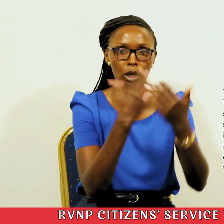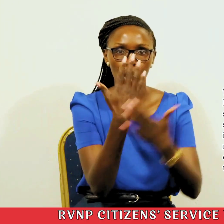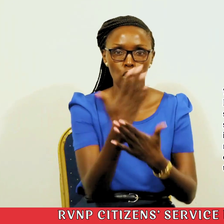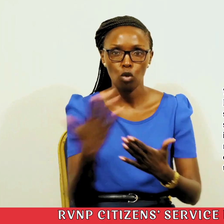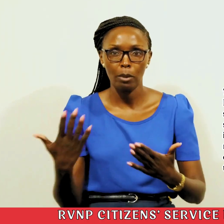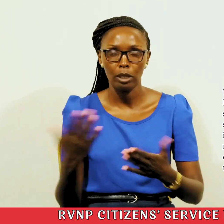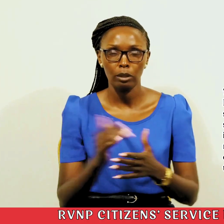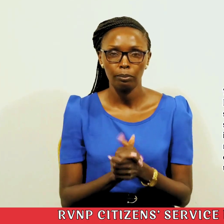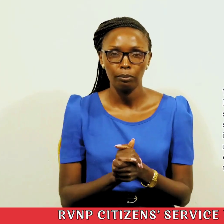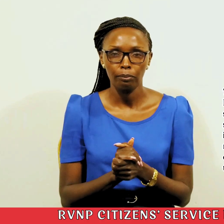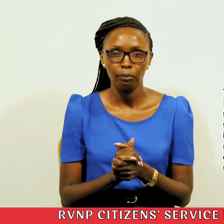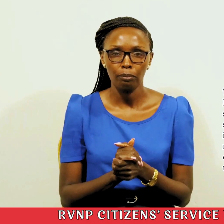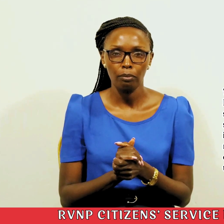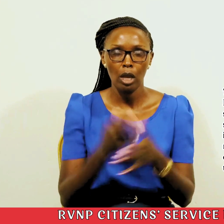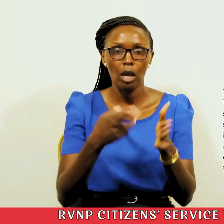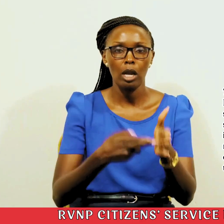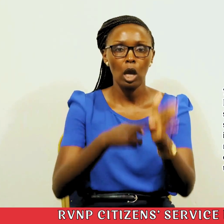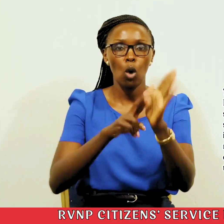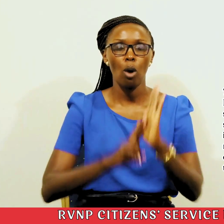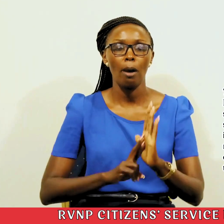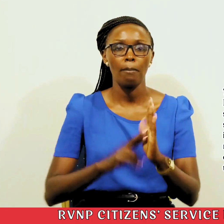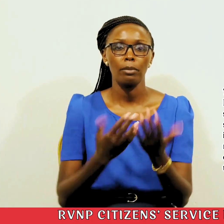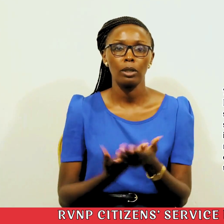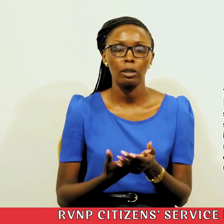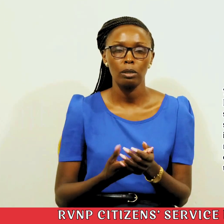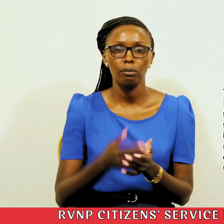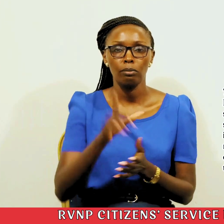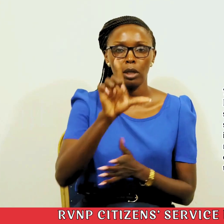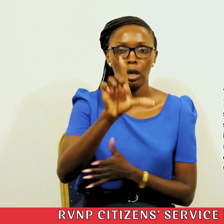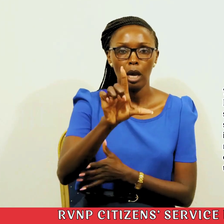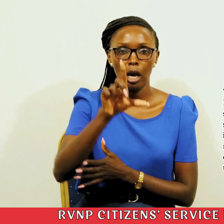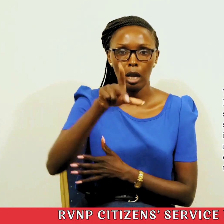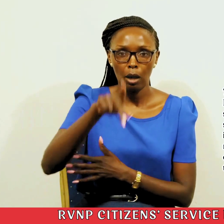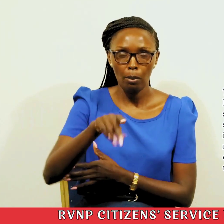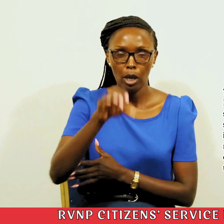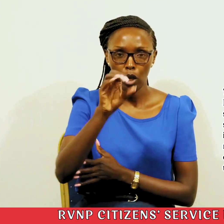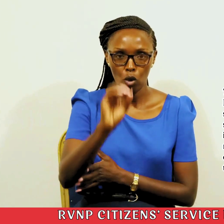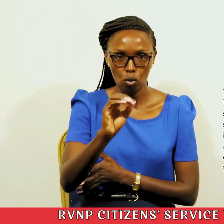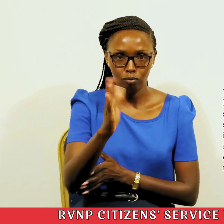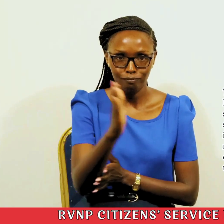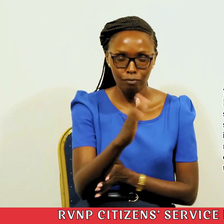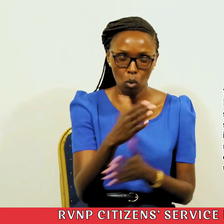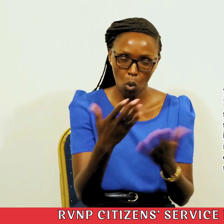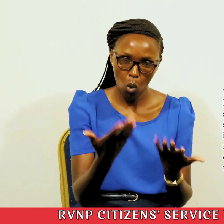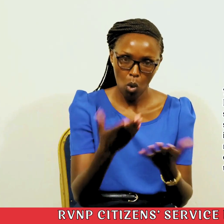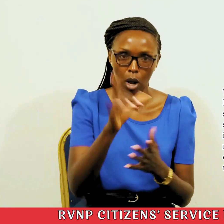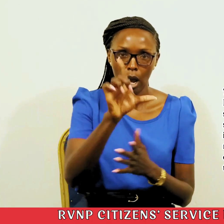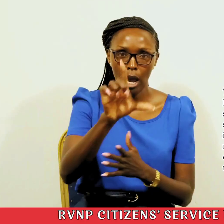The requirement is an LPO, LSO, invoice,